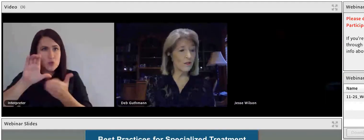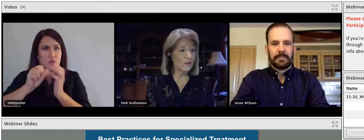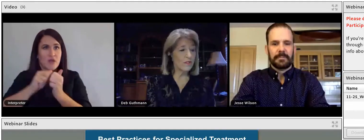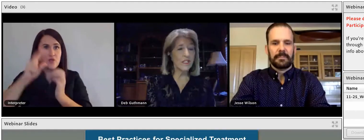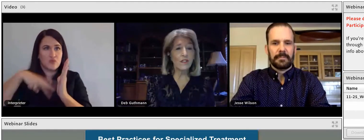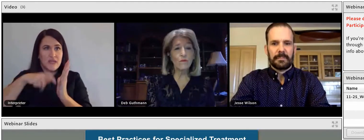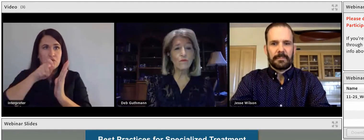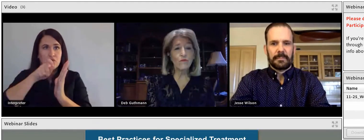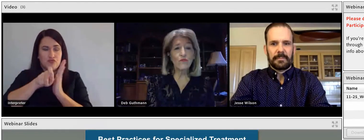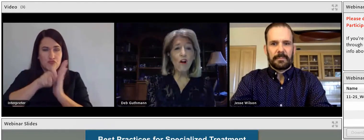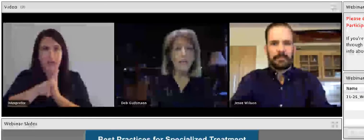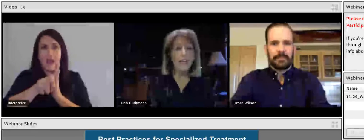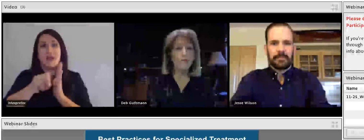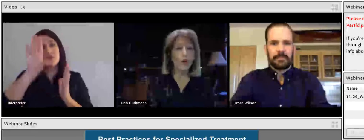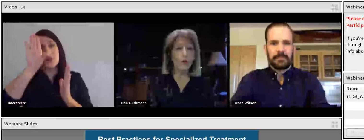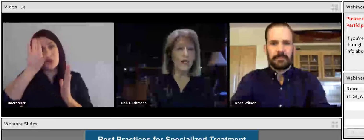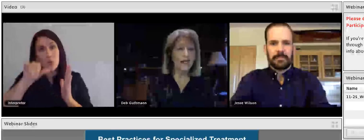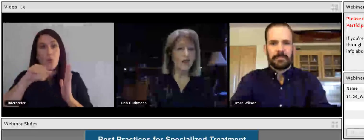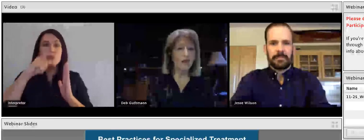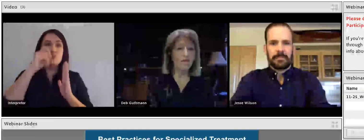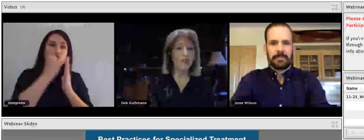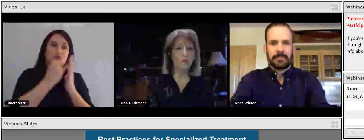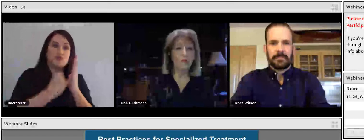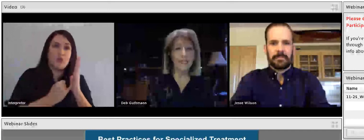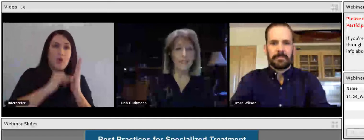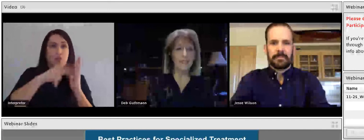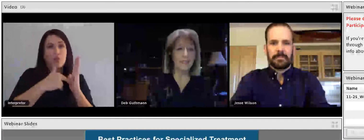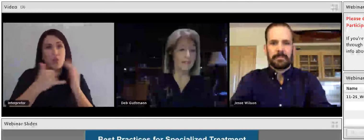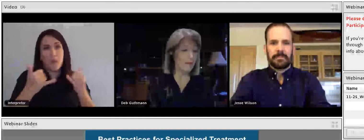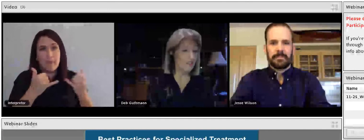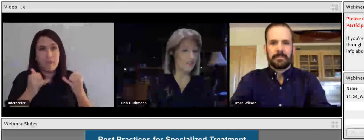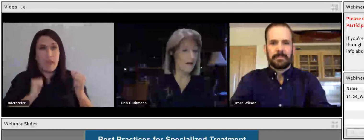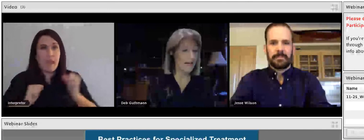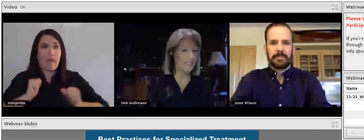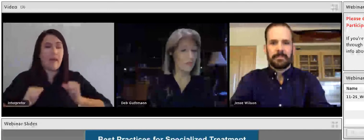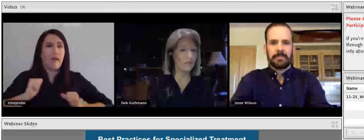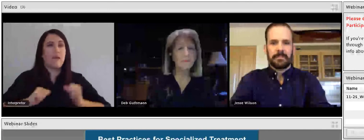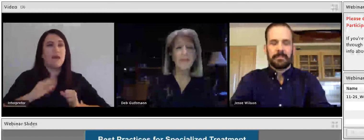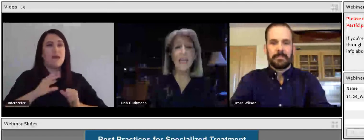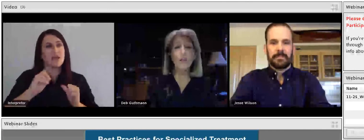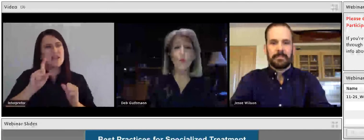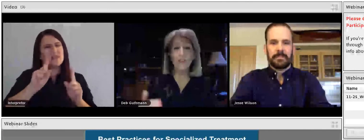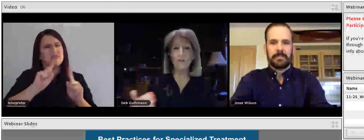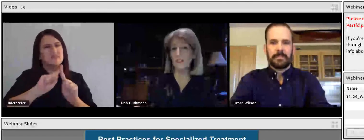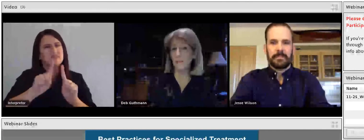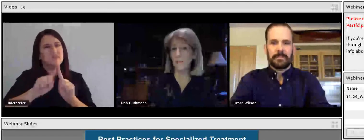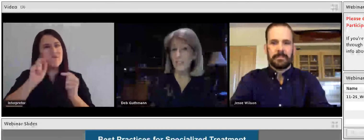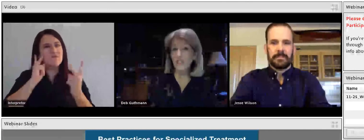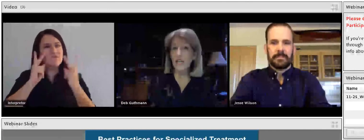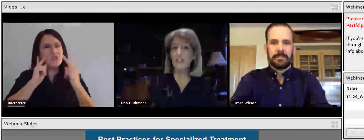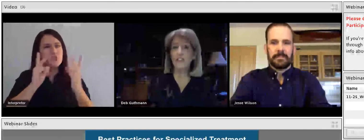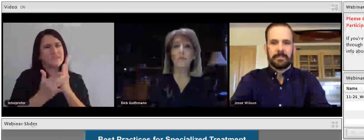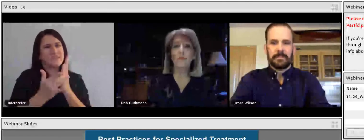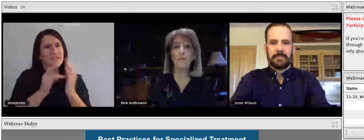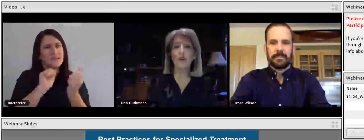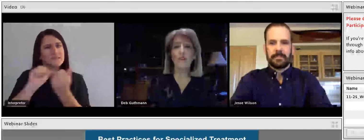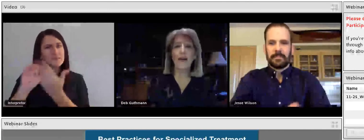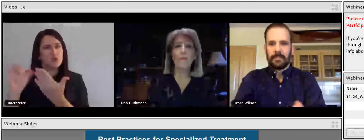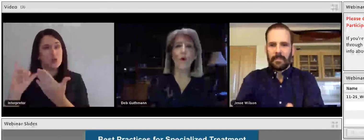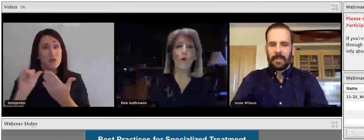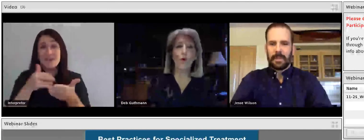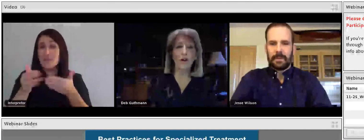writing, and use, drawing and role play and other visual techniques as much as possible. And whether it's a